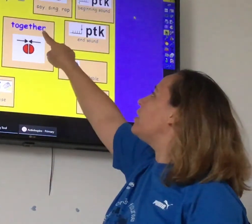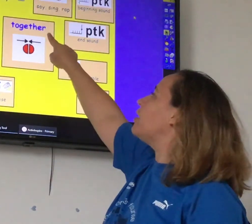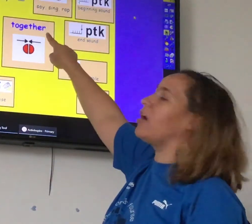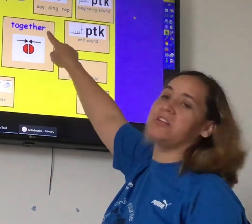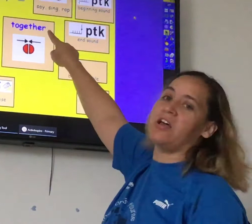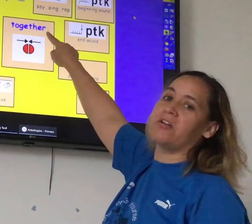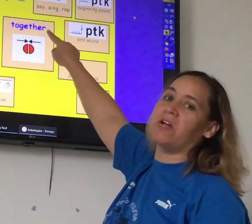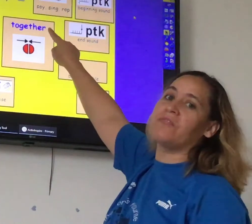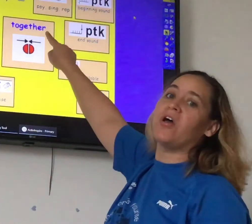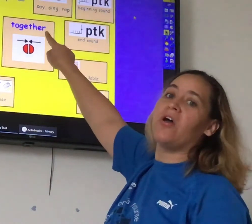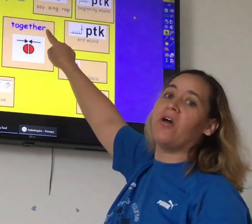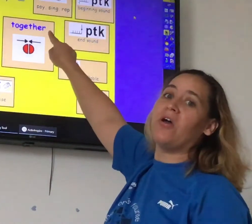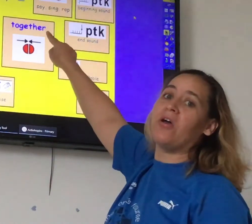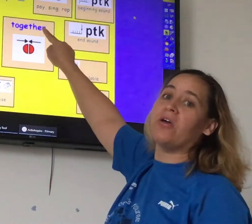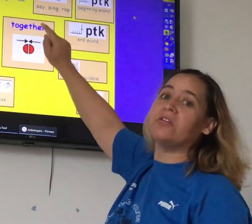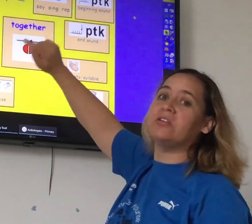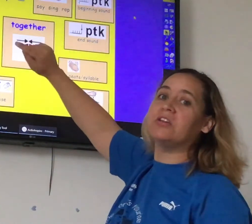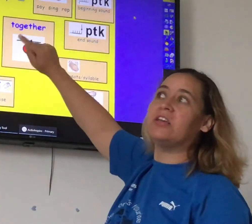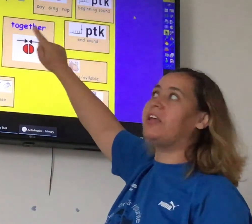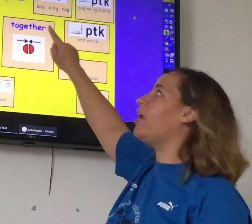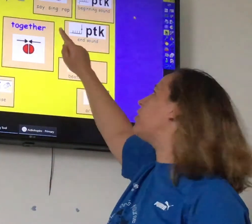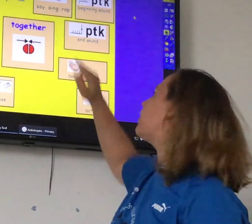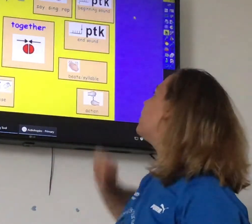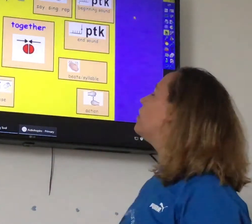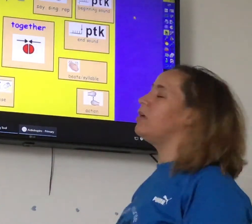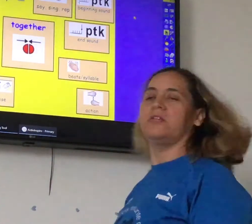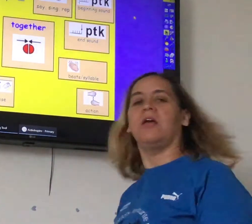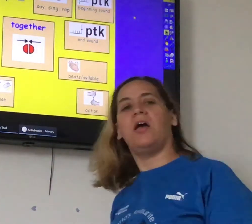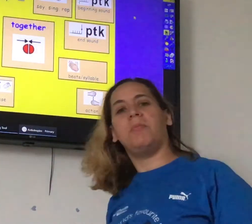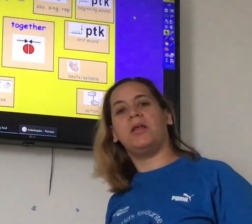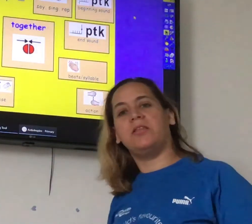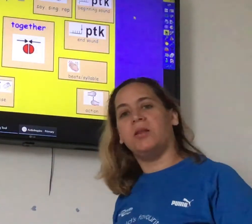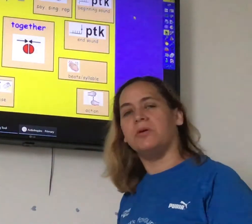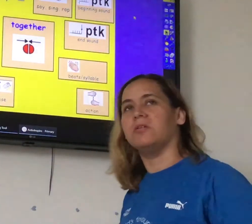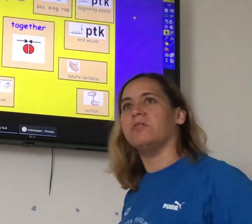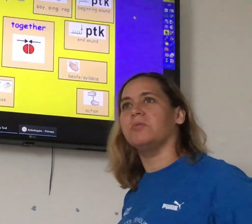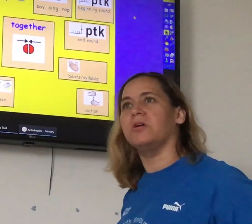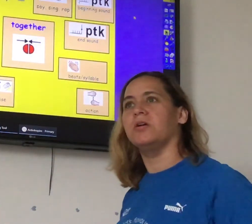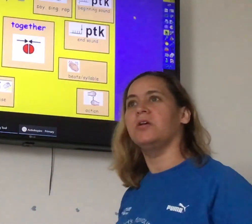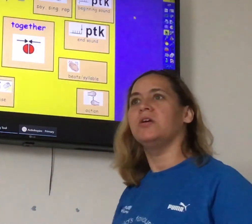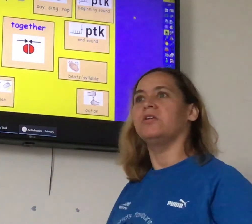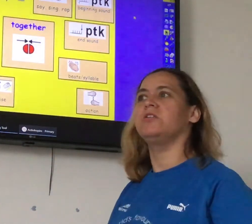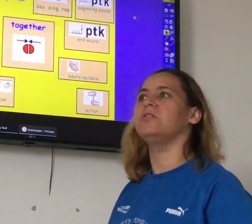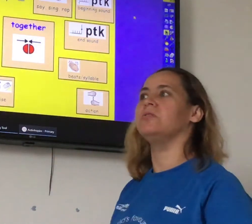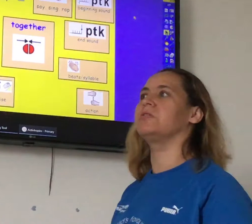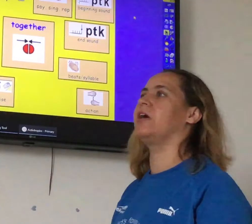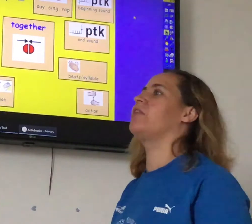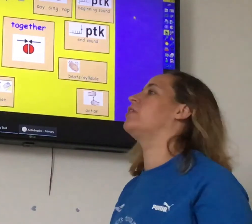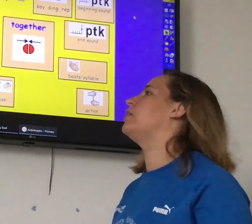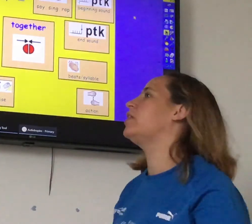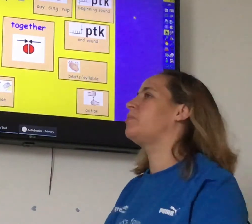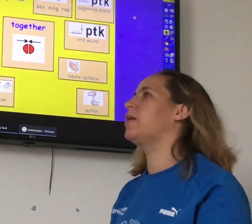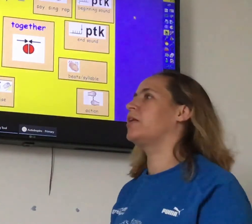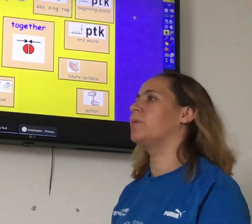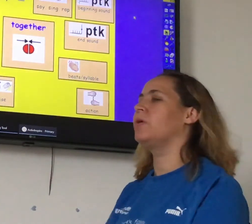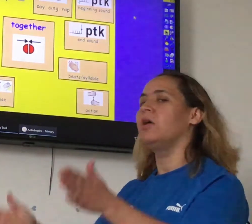ER diagram, er, together. So how many syllables are in the word together? Let's break it up.